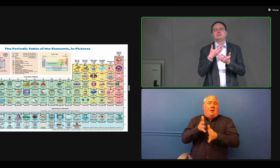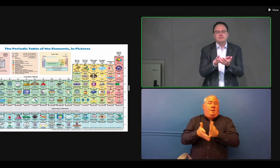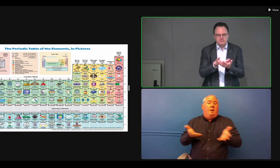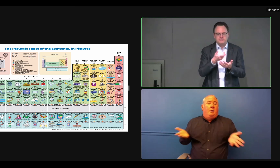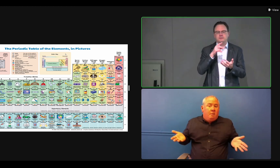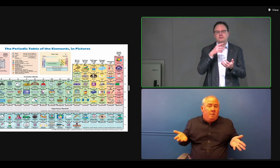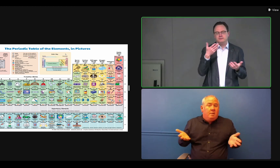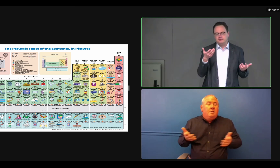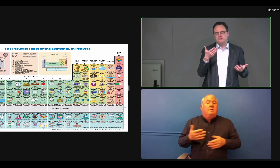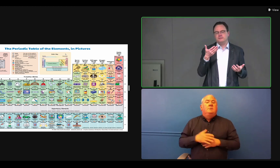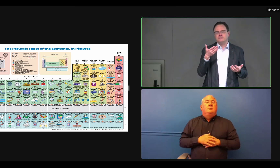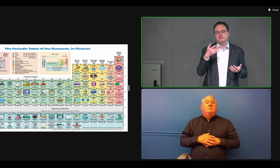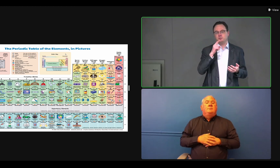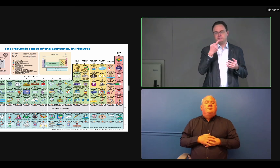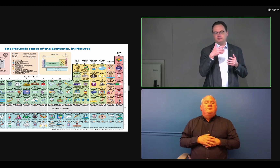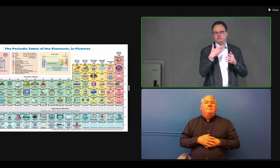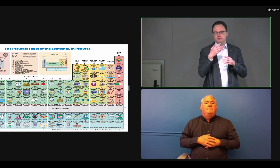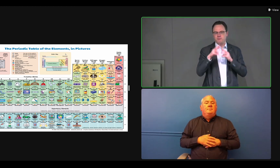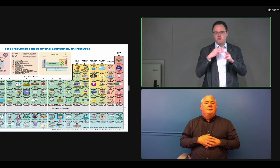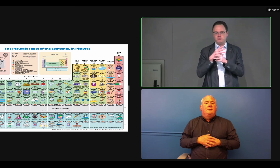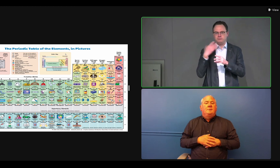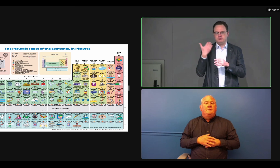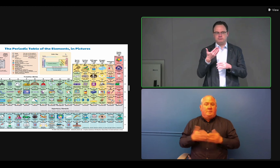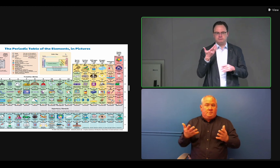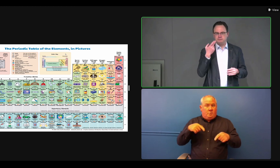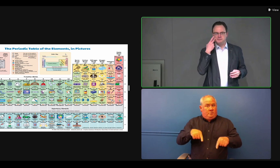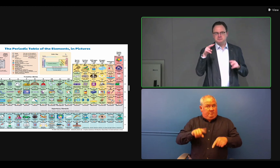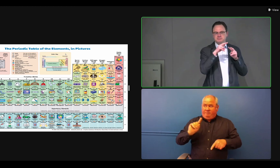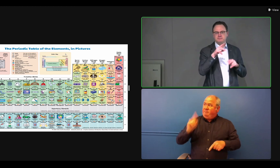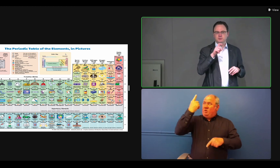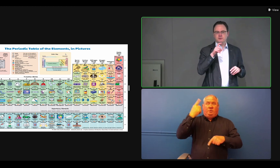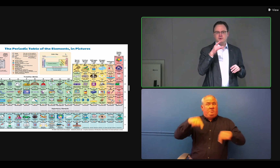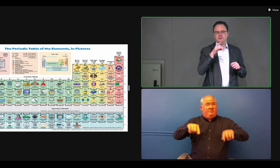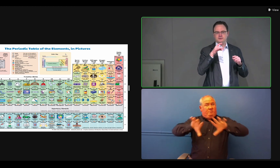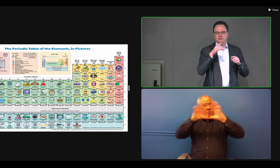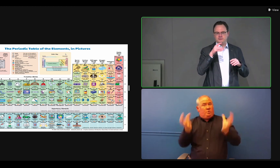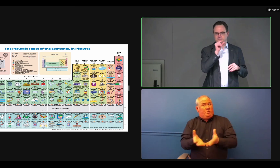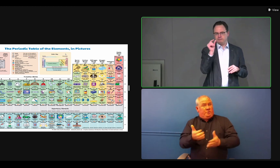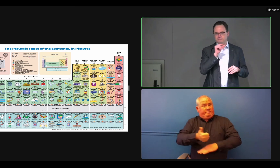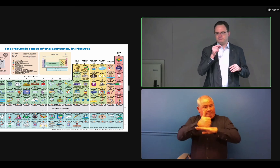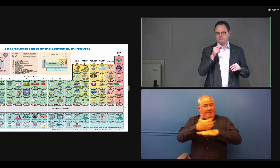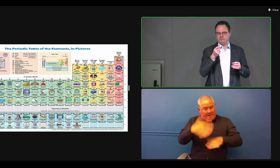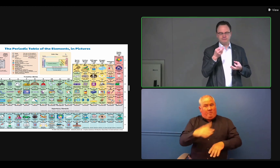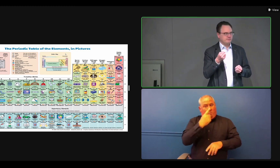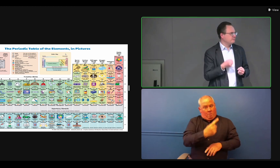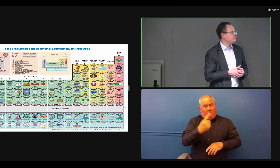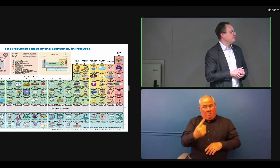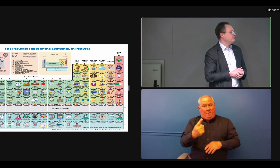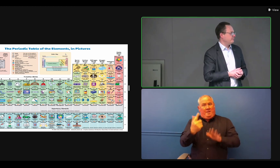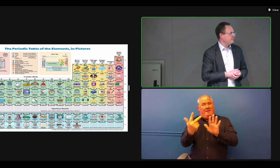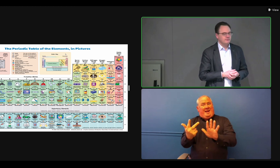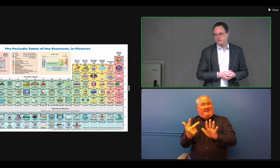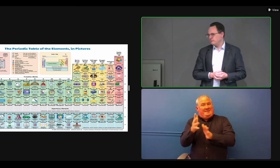elements. If you see anything that's not accurate, let me know, but this is based on the research that we were able to do